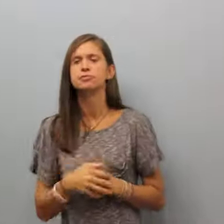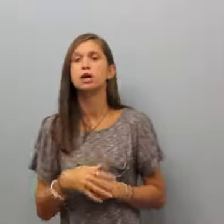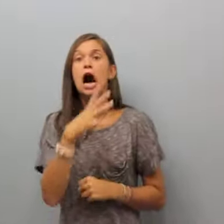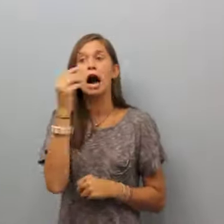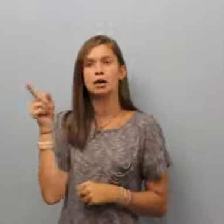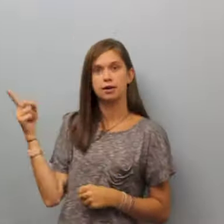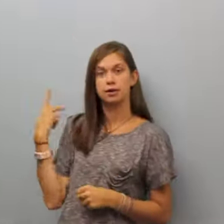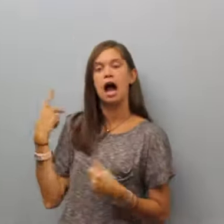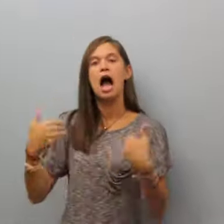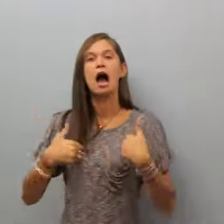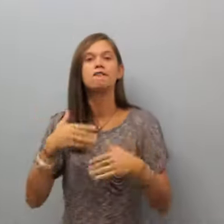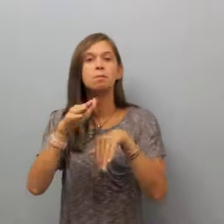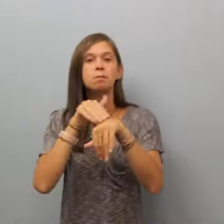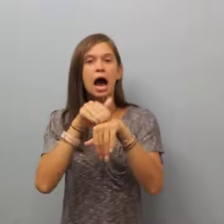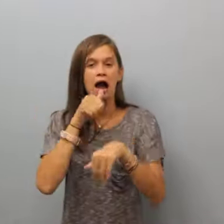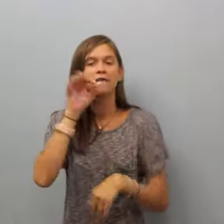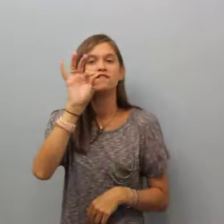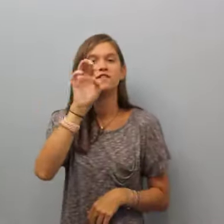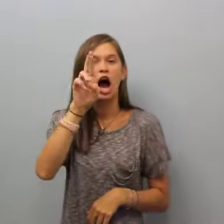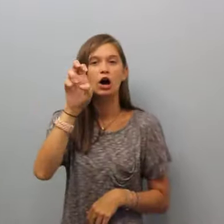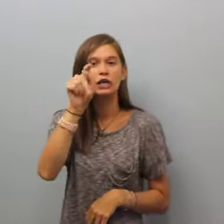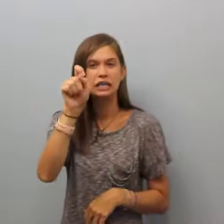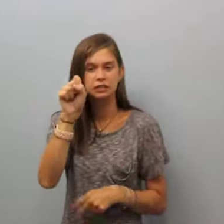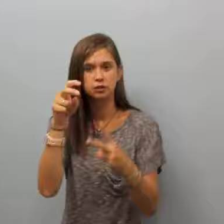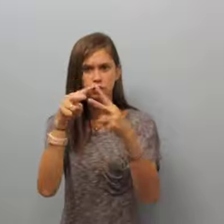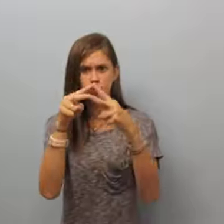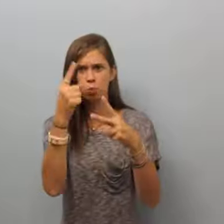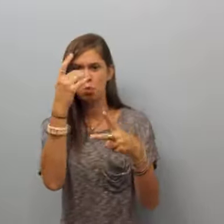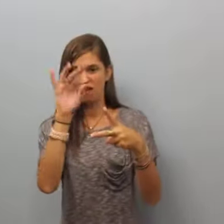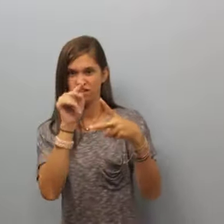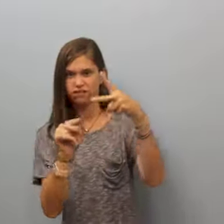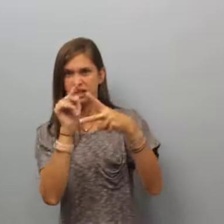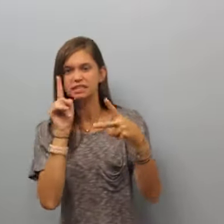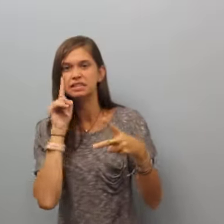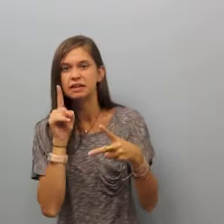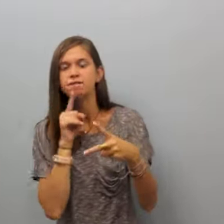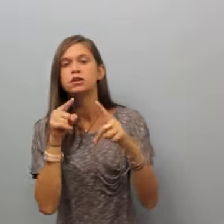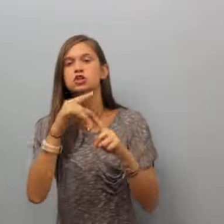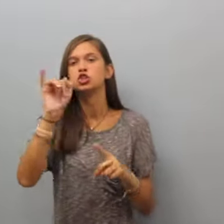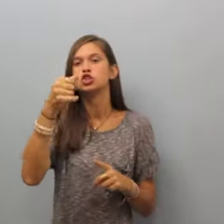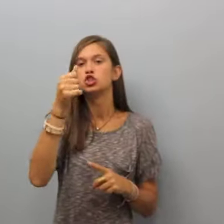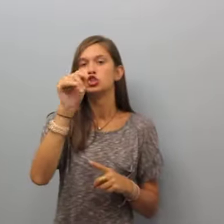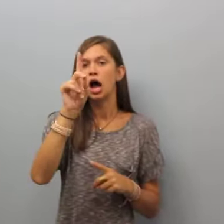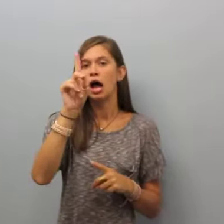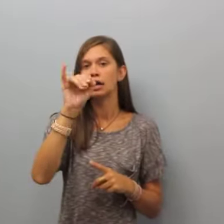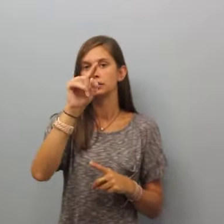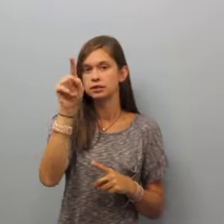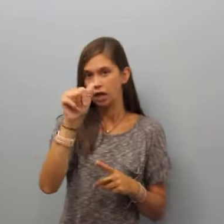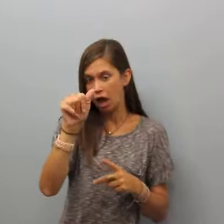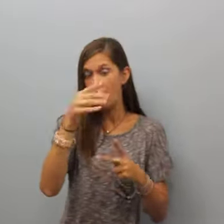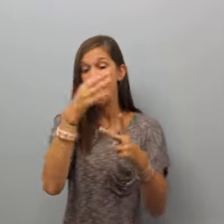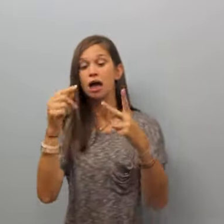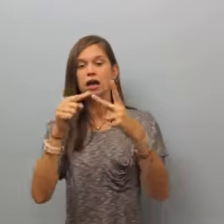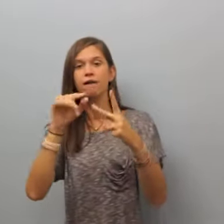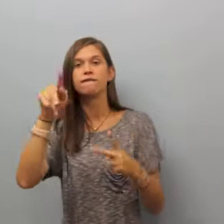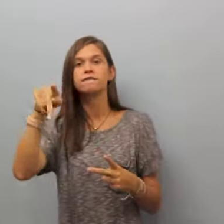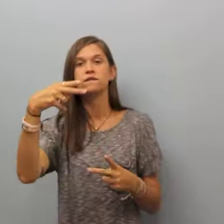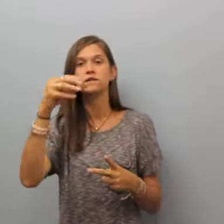We both go visit family and friends, and we keep in touch with a lot of people. We also have 2 pet